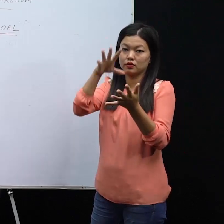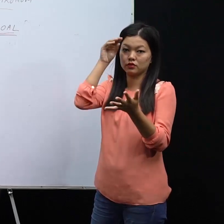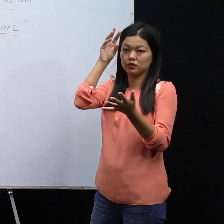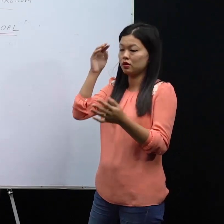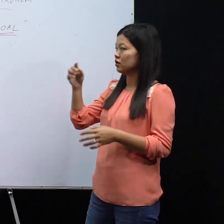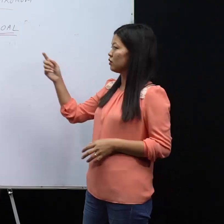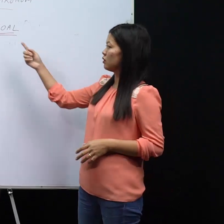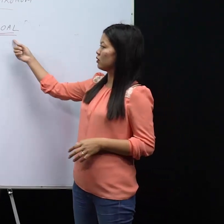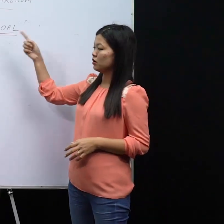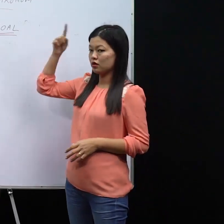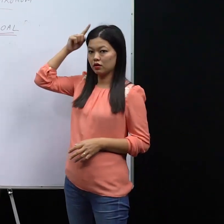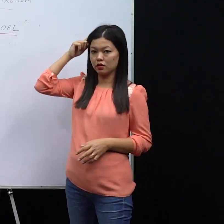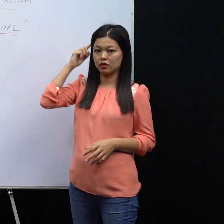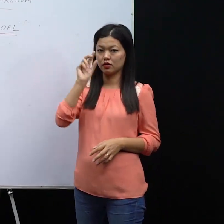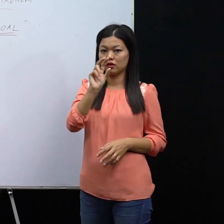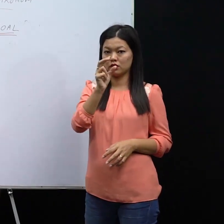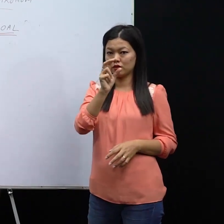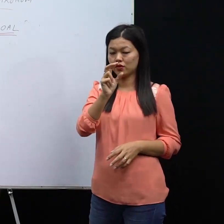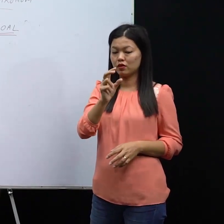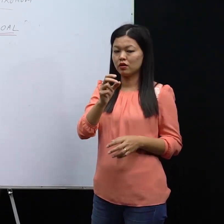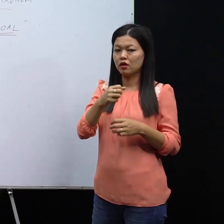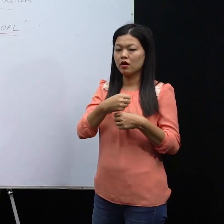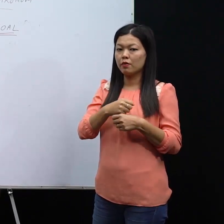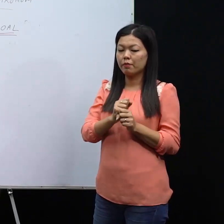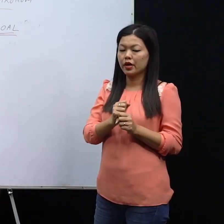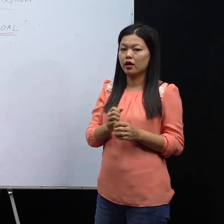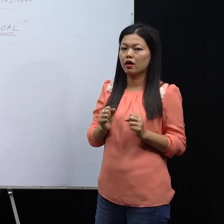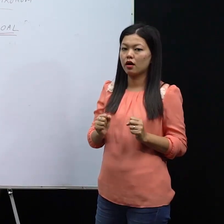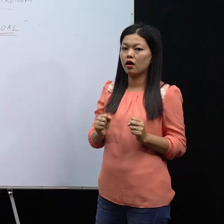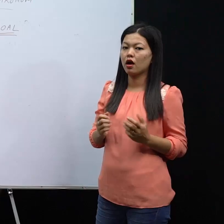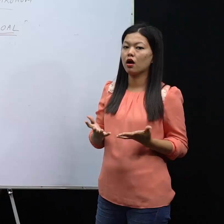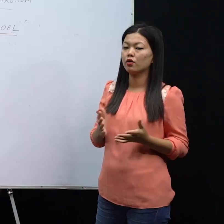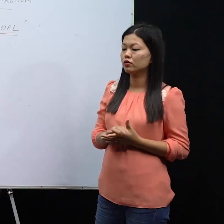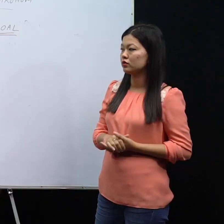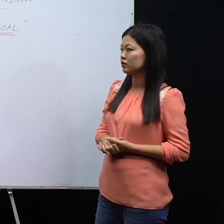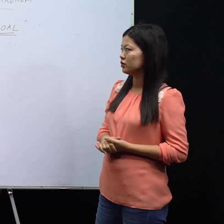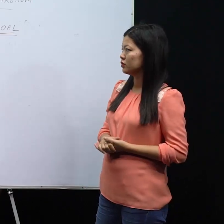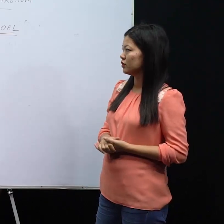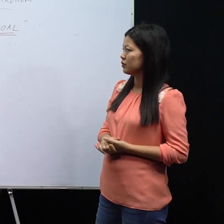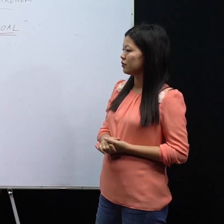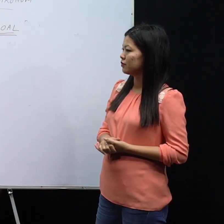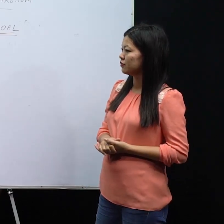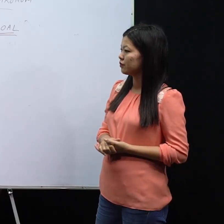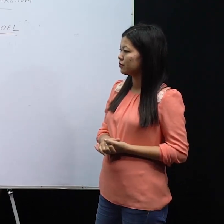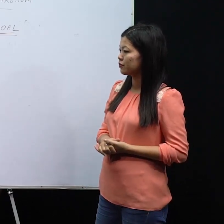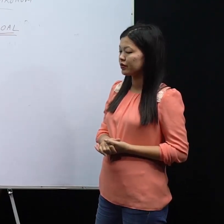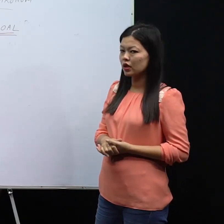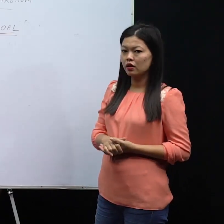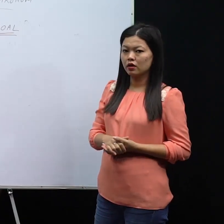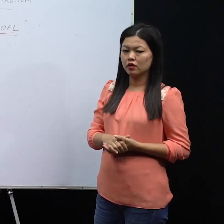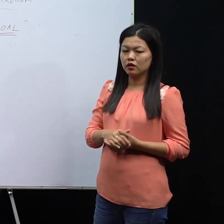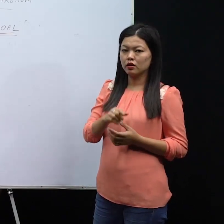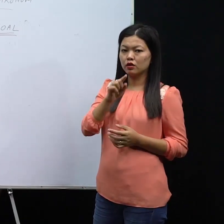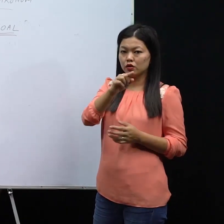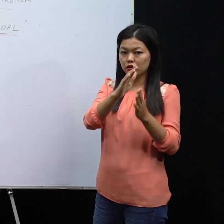Okay, so now students, we are going to discuss about the formation of coal, how coal came into being. So now you can find it, you can refer to your textbook as